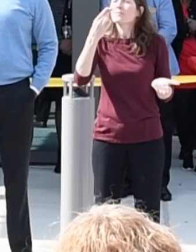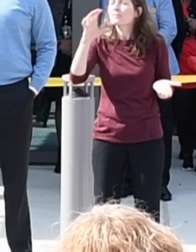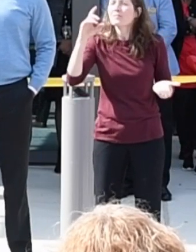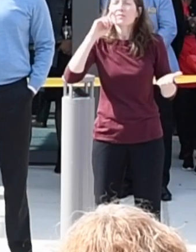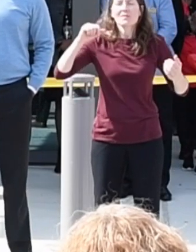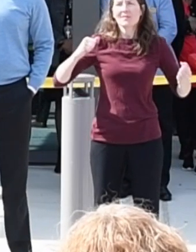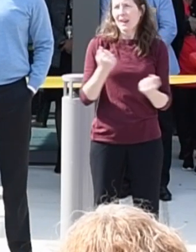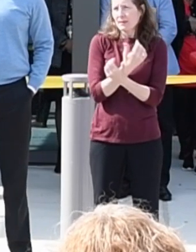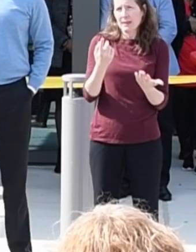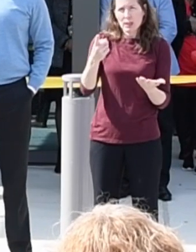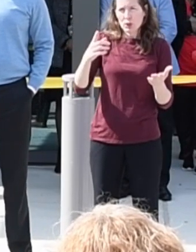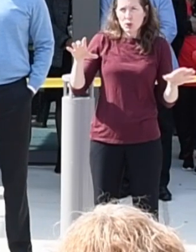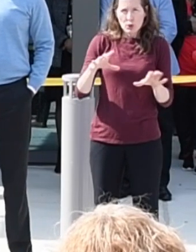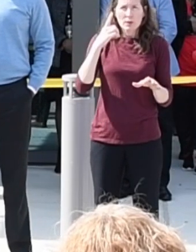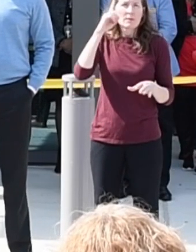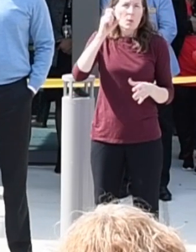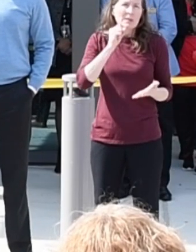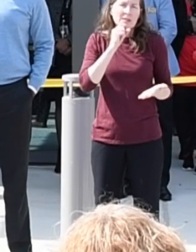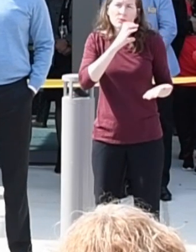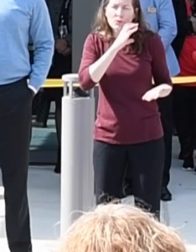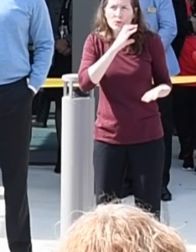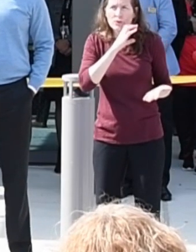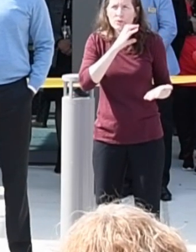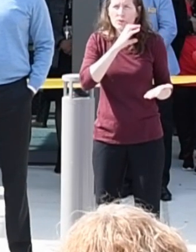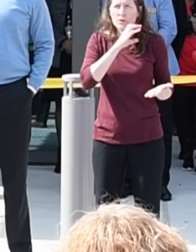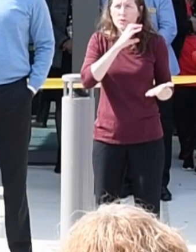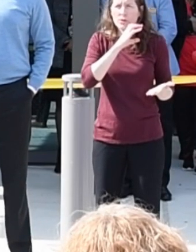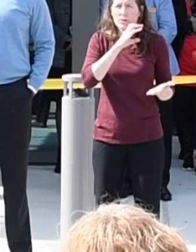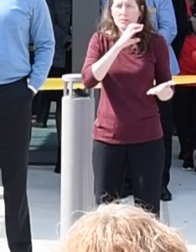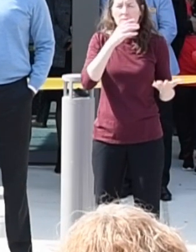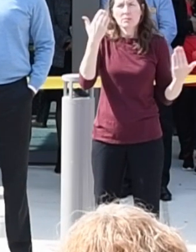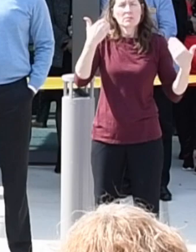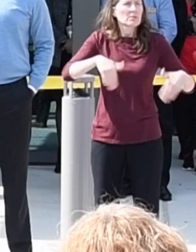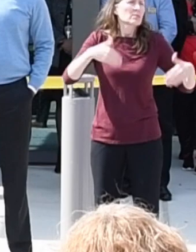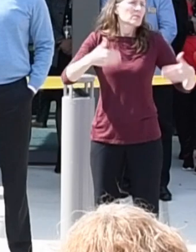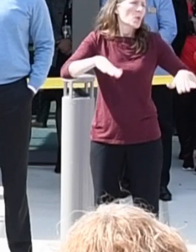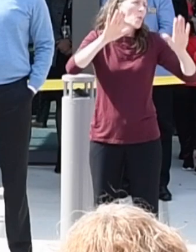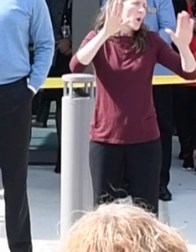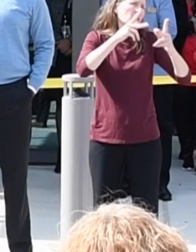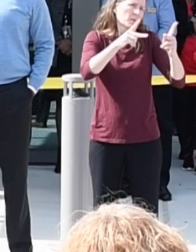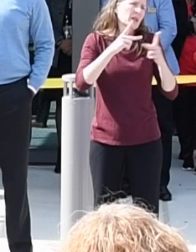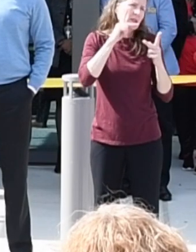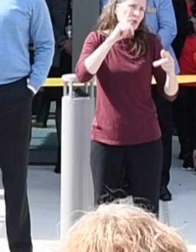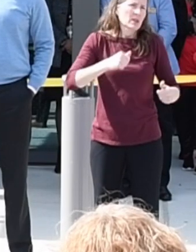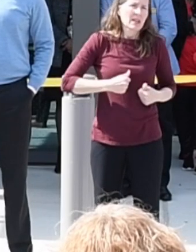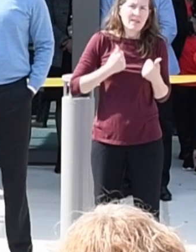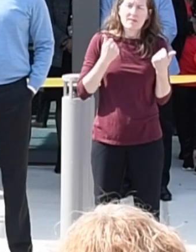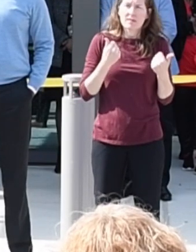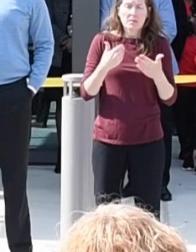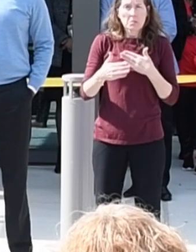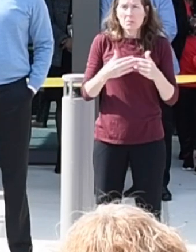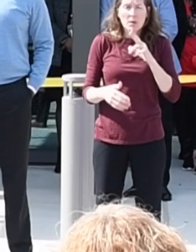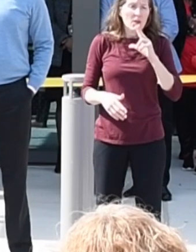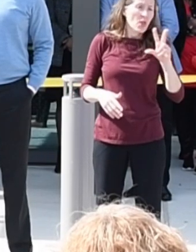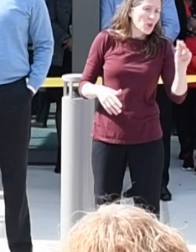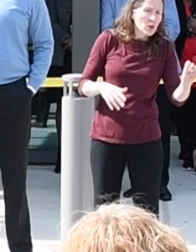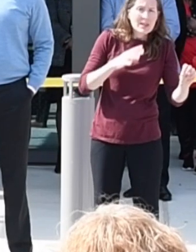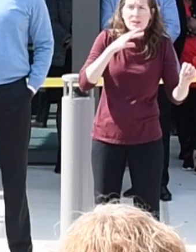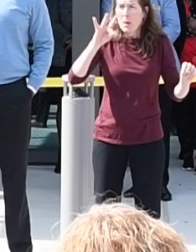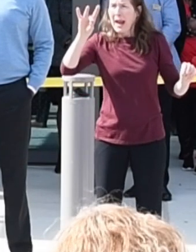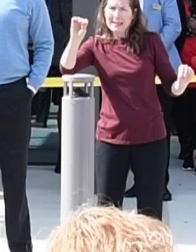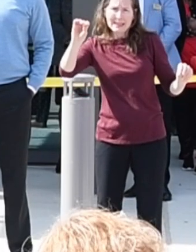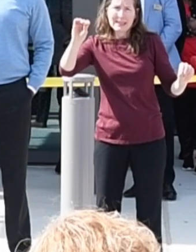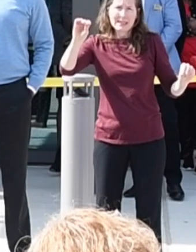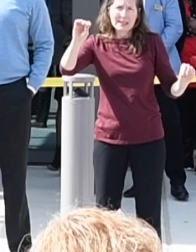that you do for seniors. It is a wonderful place to live, whether you are 30 or 80. I